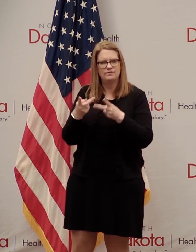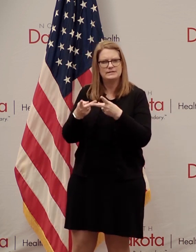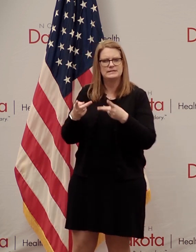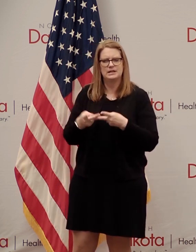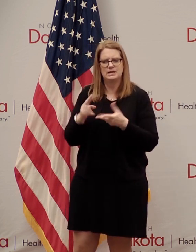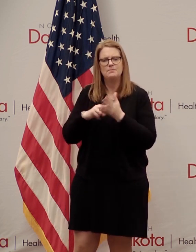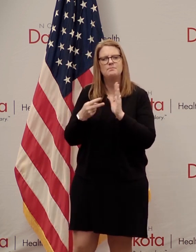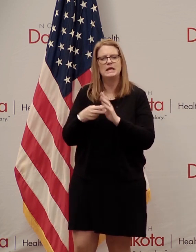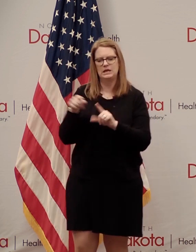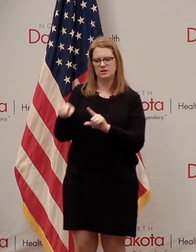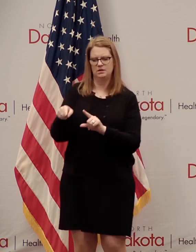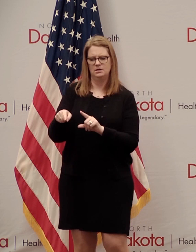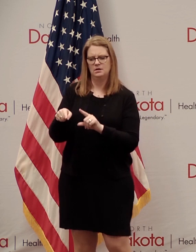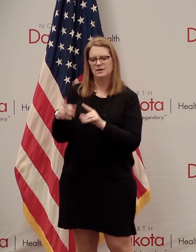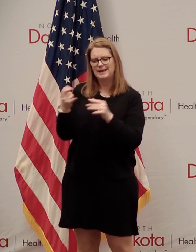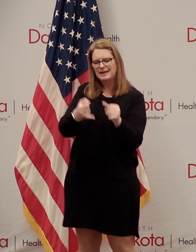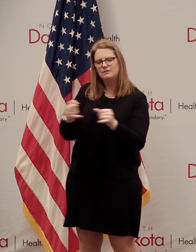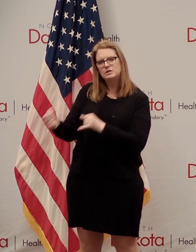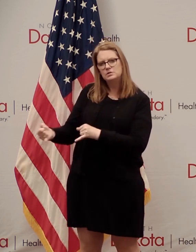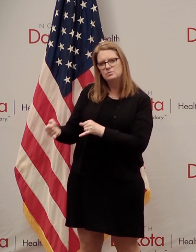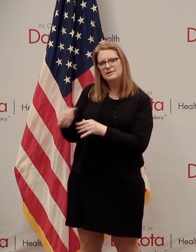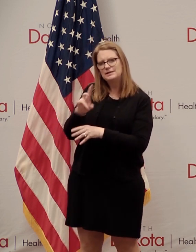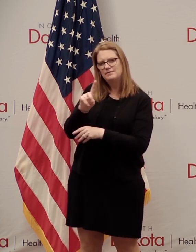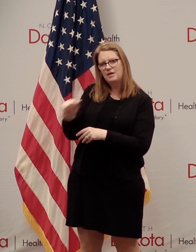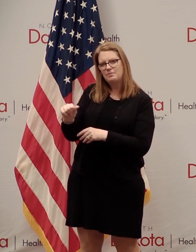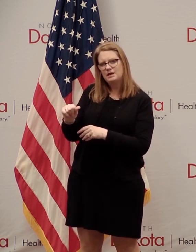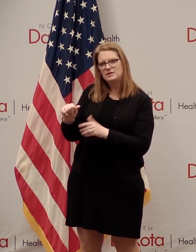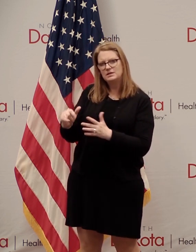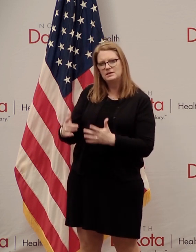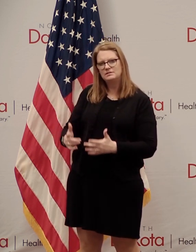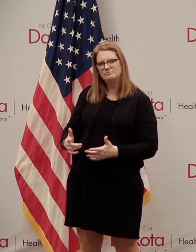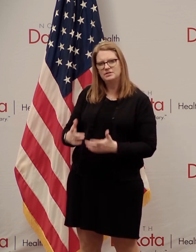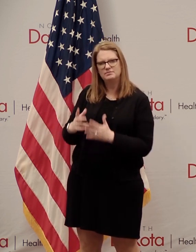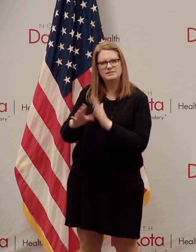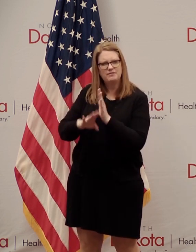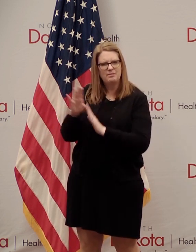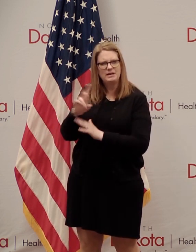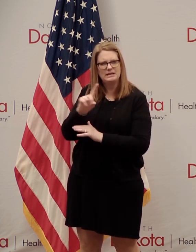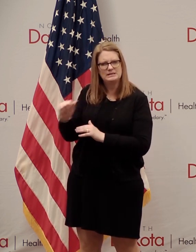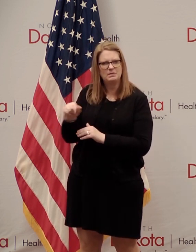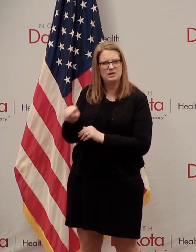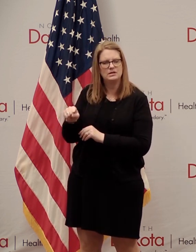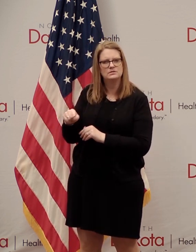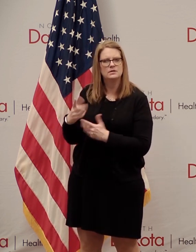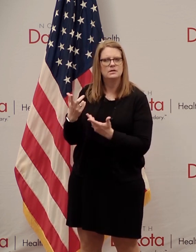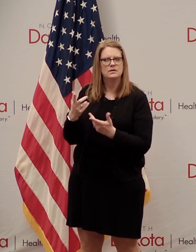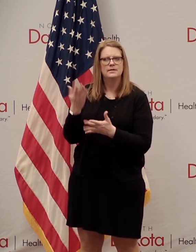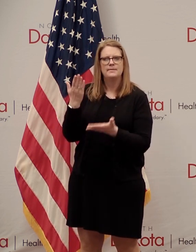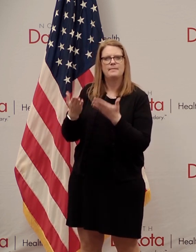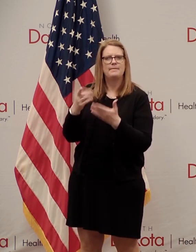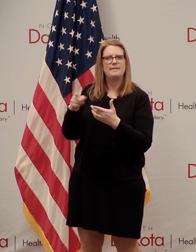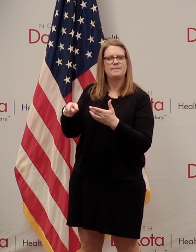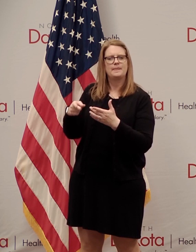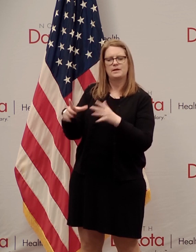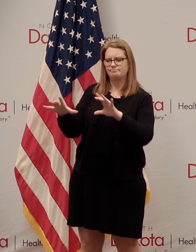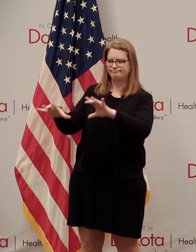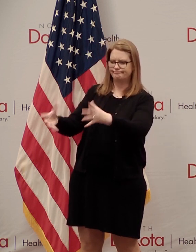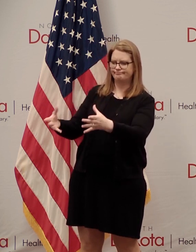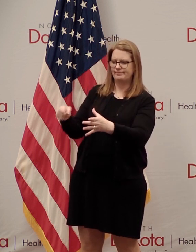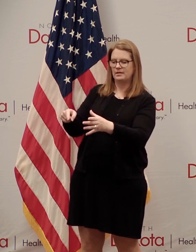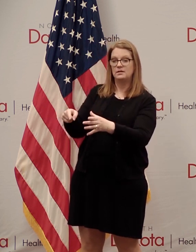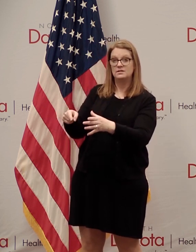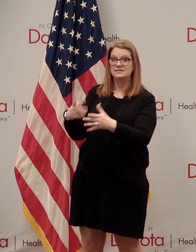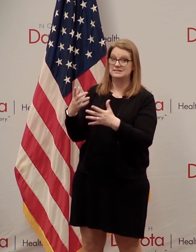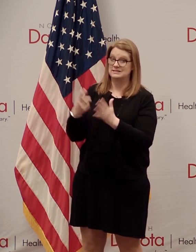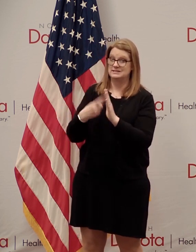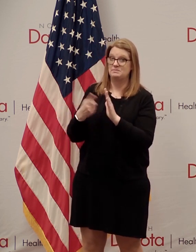where individuals with developmental disabilities reside. And sometimes people in a intermediate care facility are at even